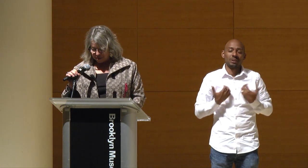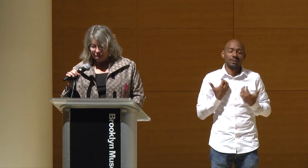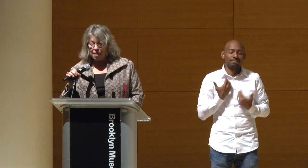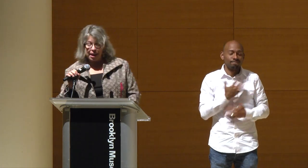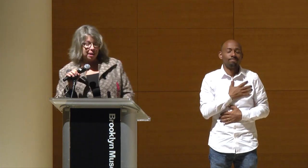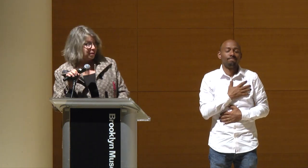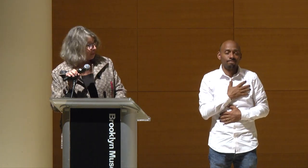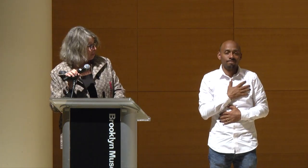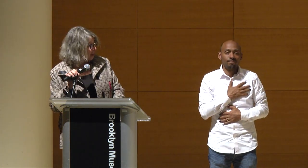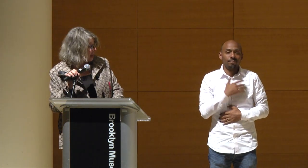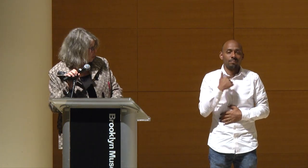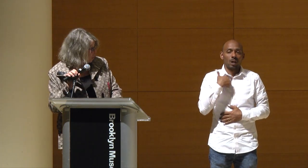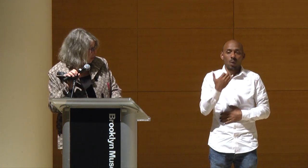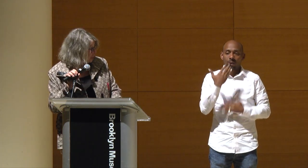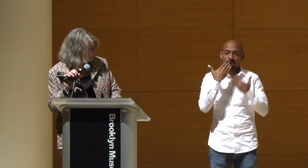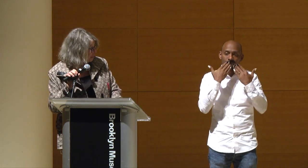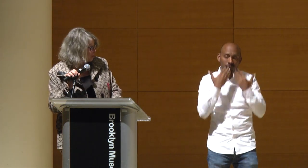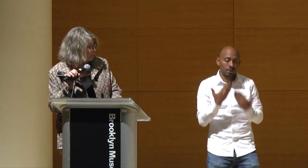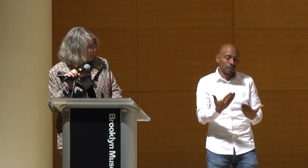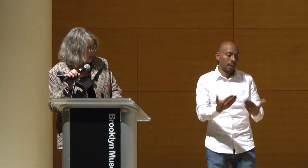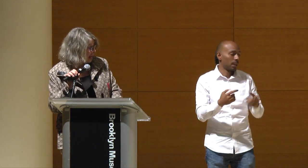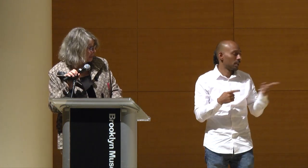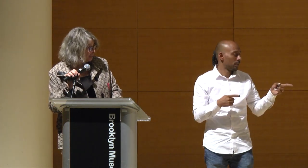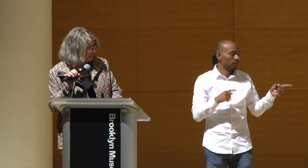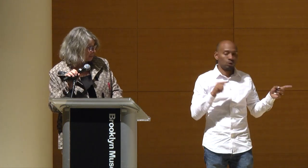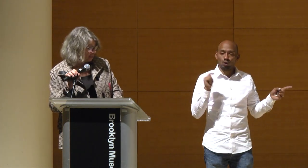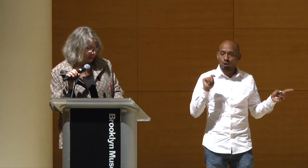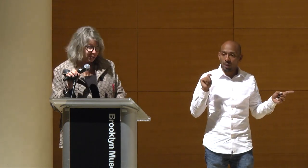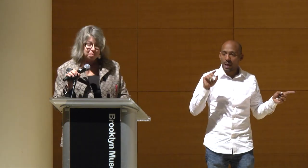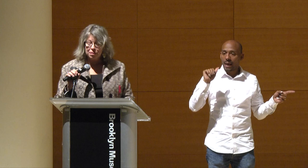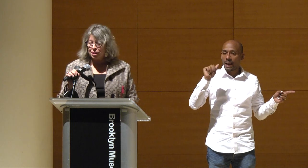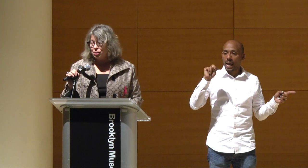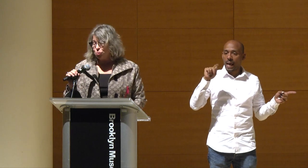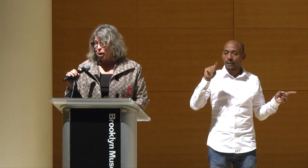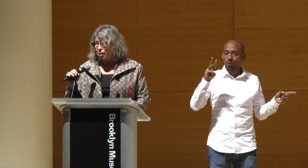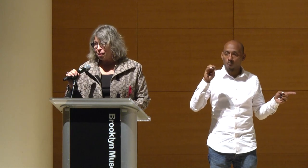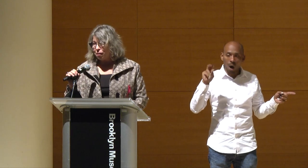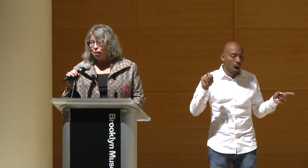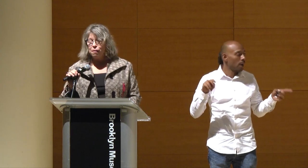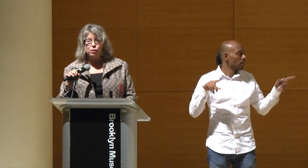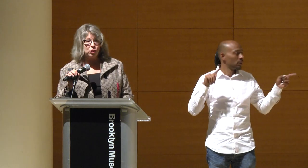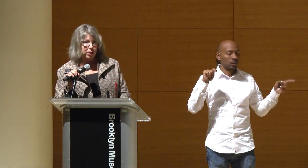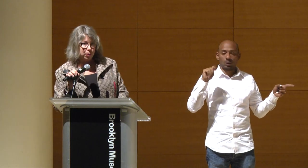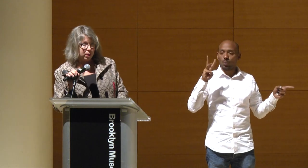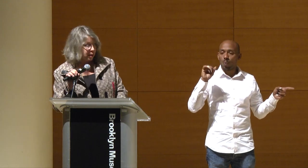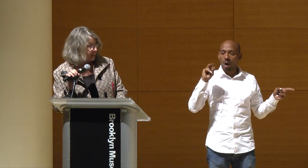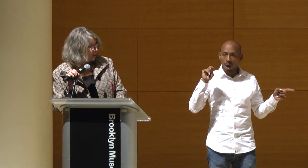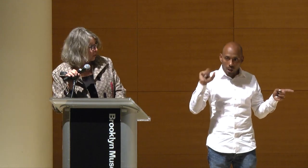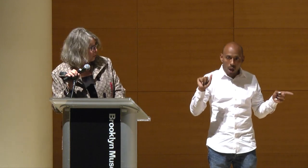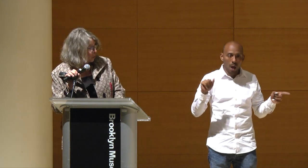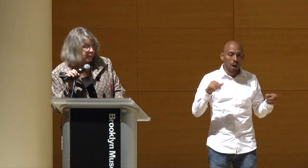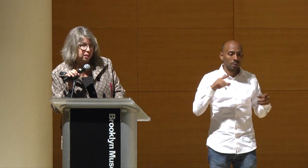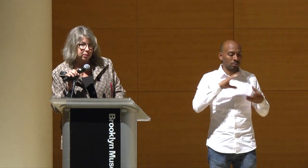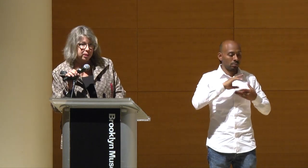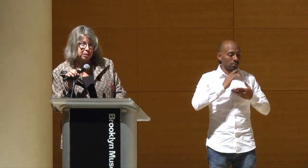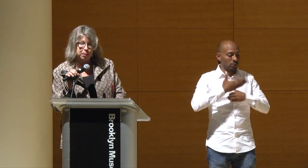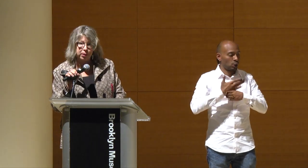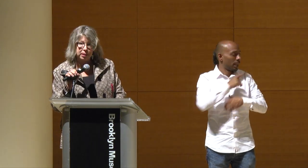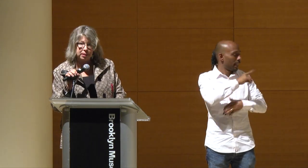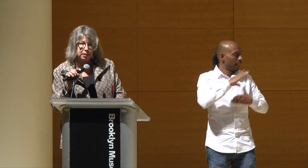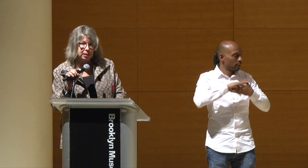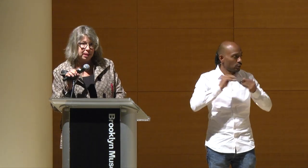I want to thank Antwaun, Tremaine, Tawanda for sharing with us their stories